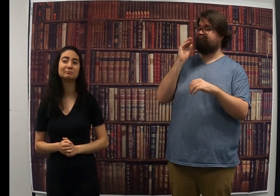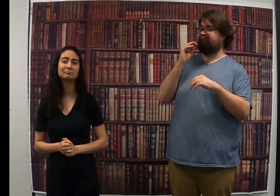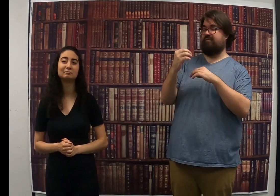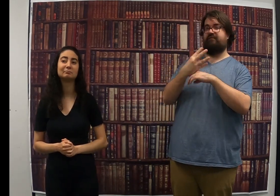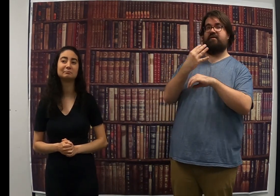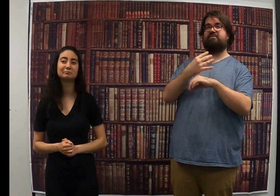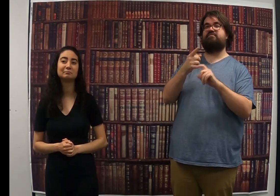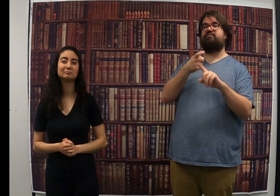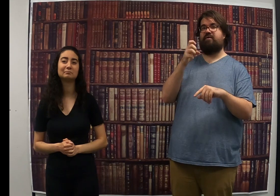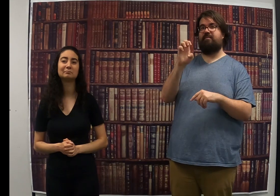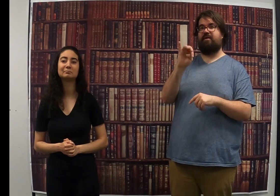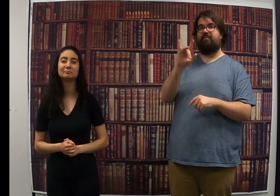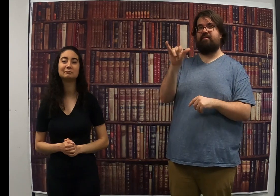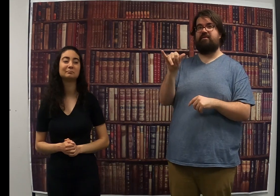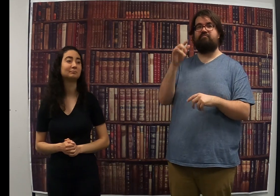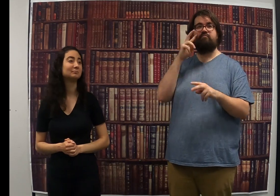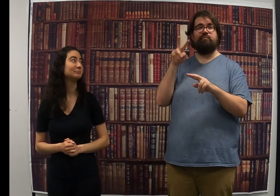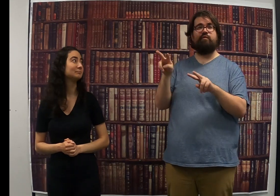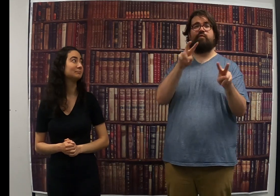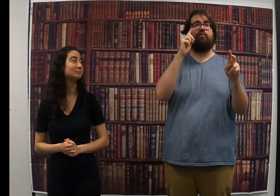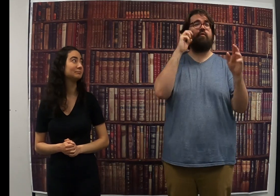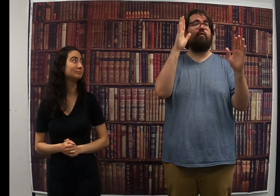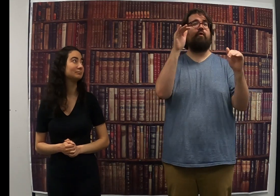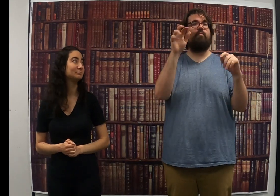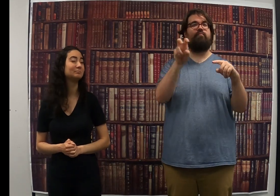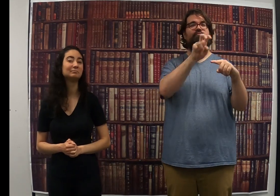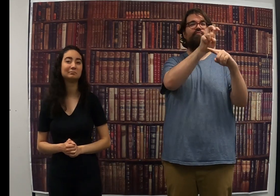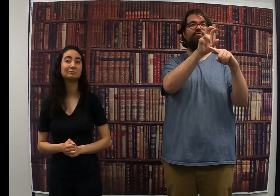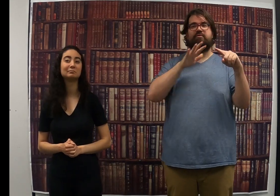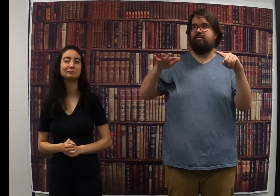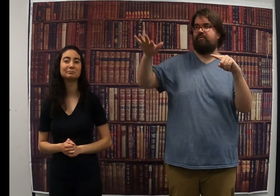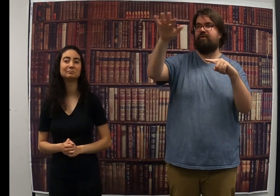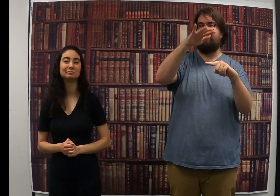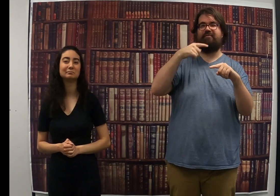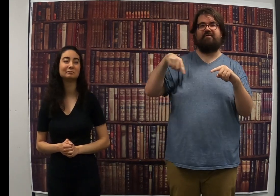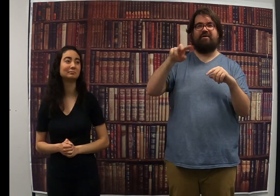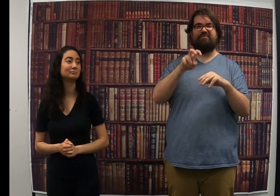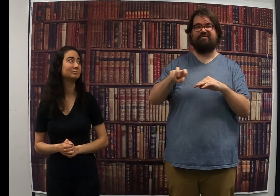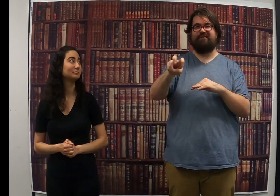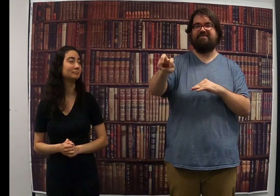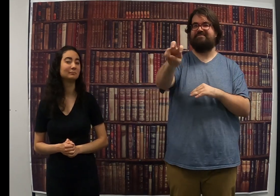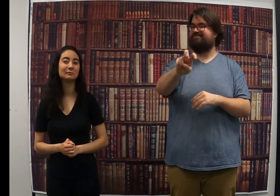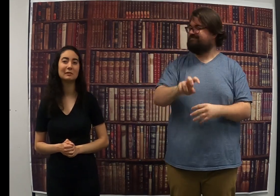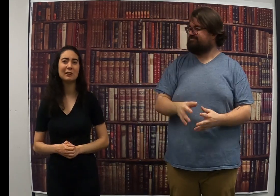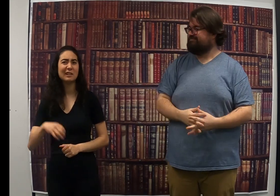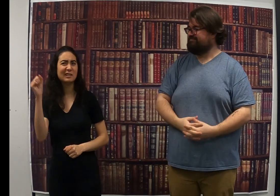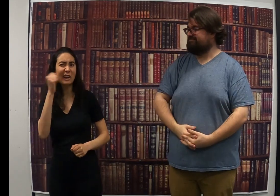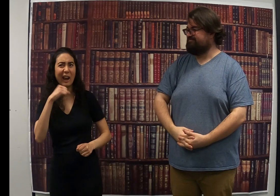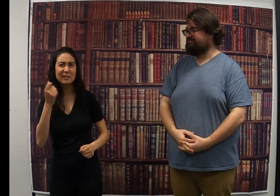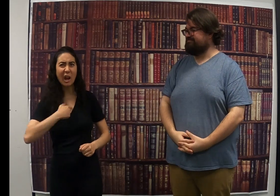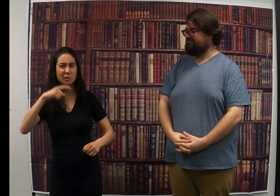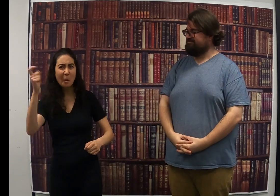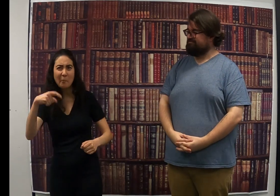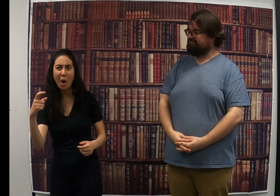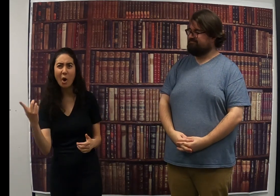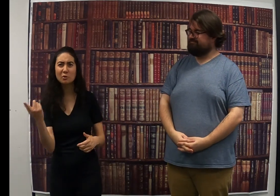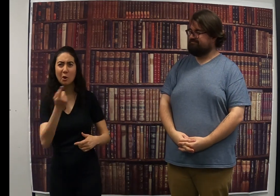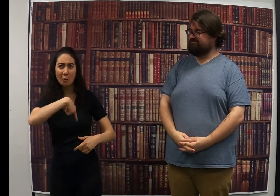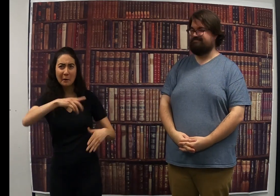Perhaps we can take advice from Emily and look to the hope perching around us on our quest. Yes, I suppose we may tell